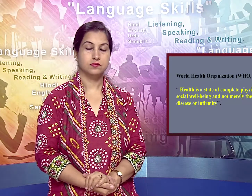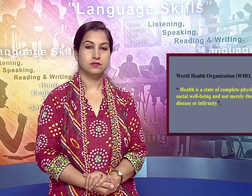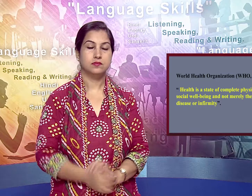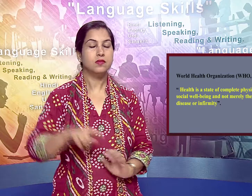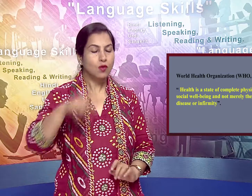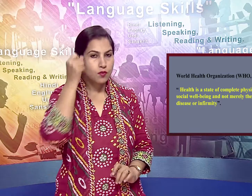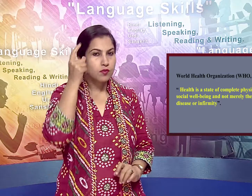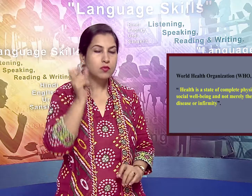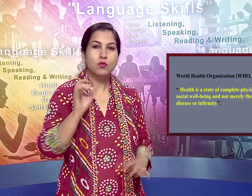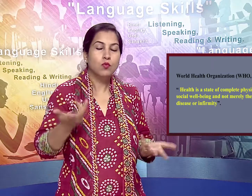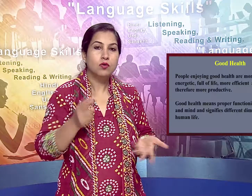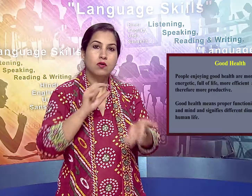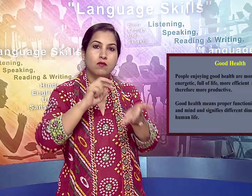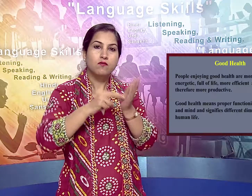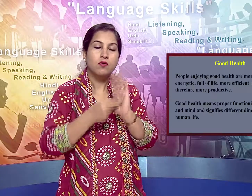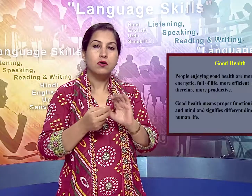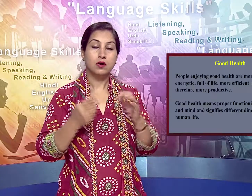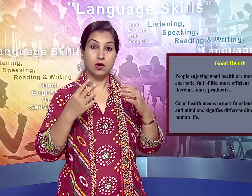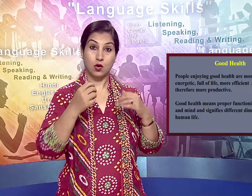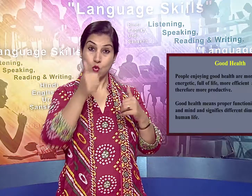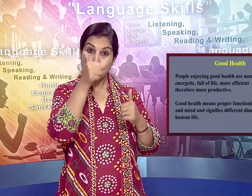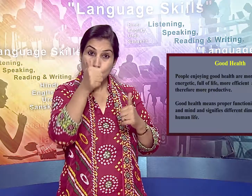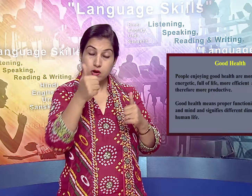Now let's understand the meaning of good health.